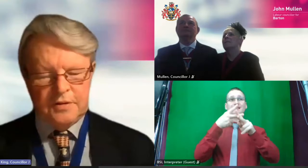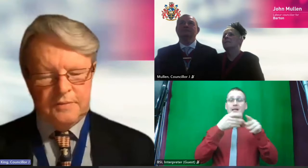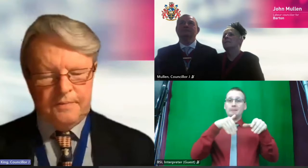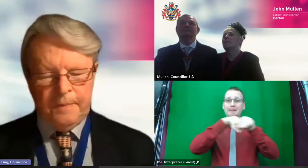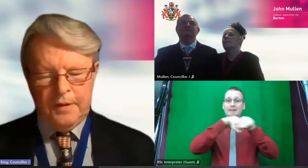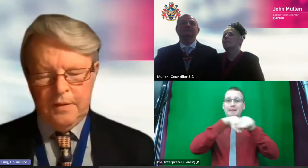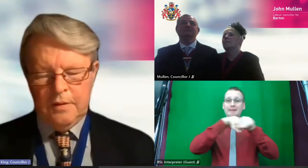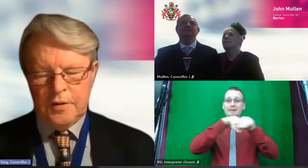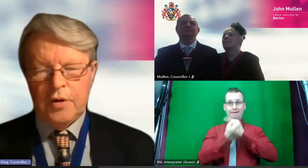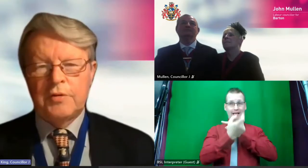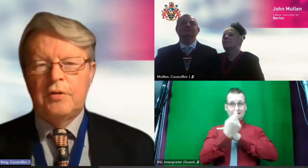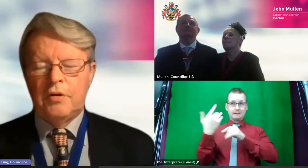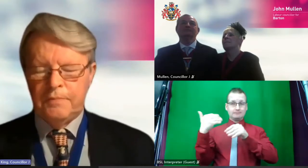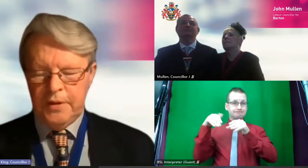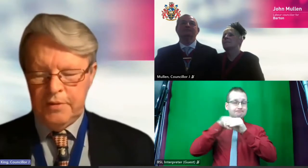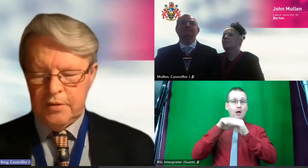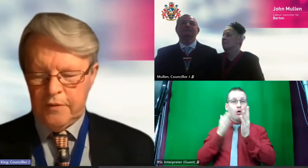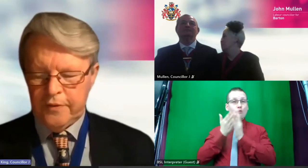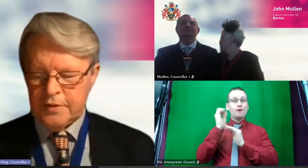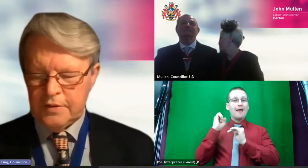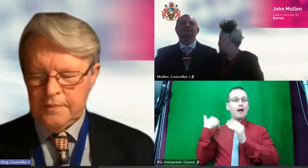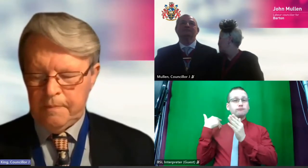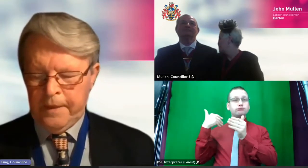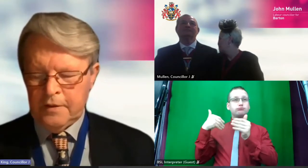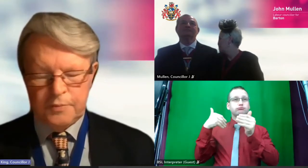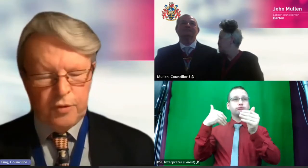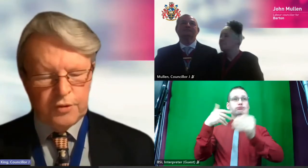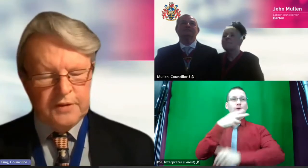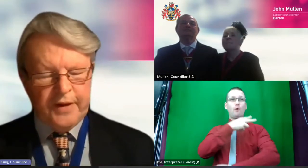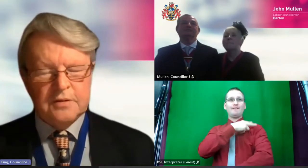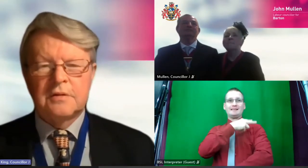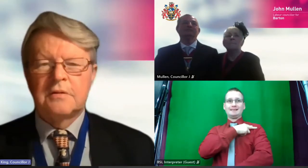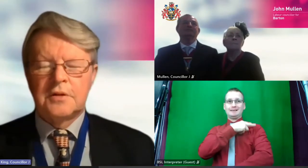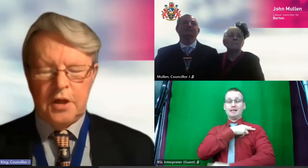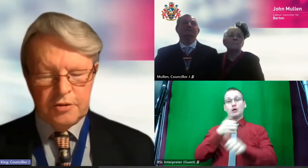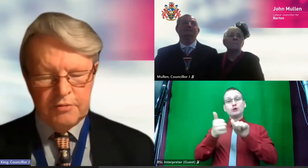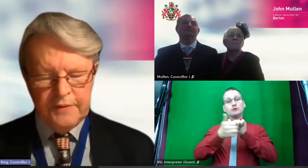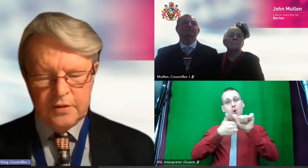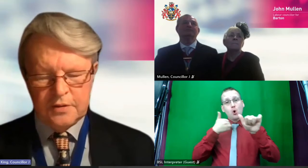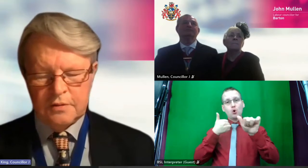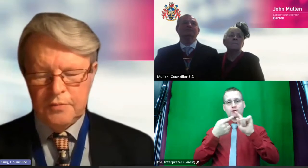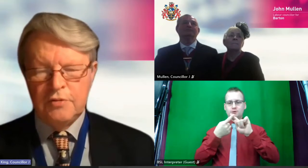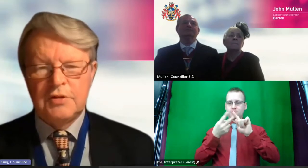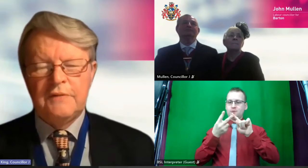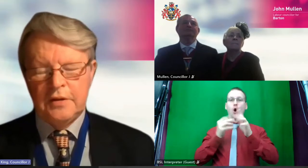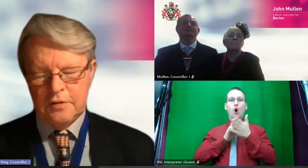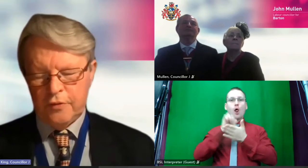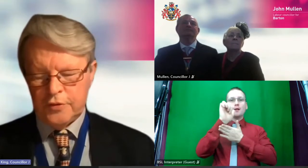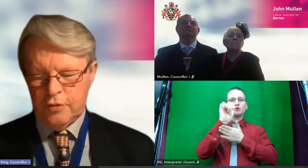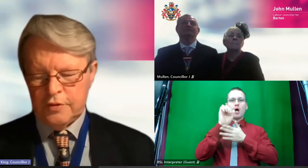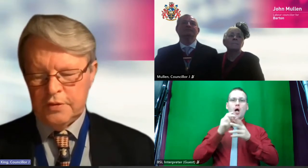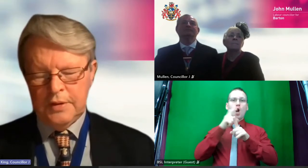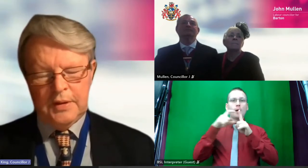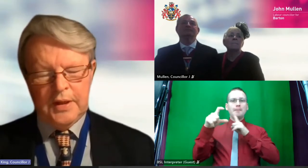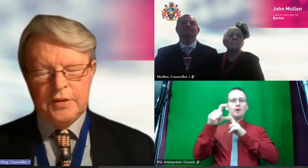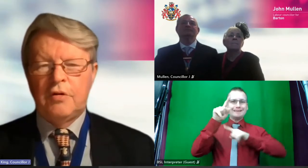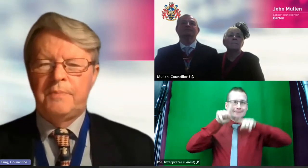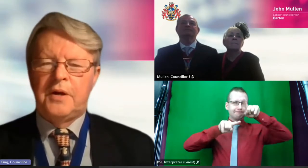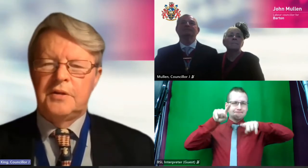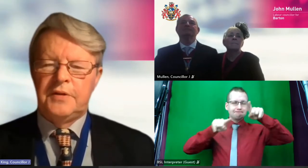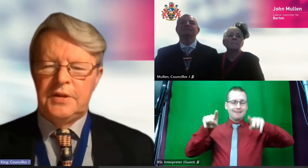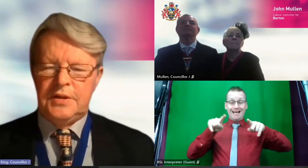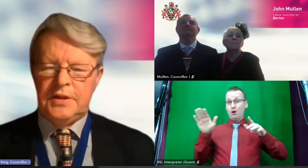events throughout their long period in office. Sports events, cultural events, community events of all sorts,